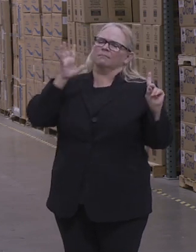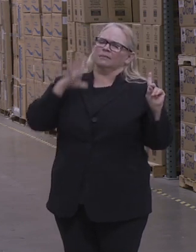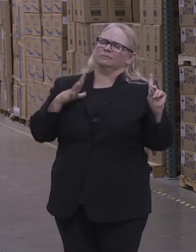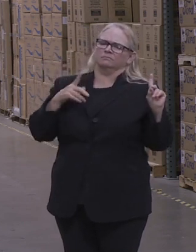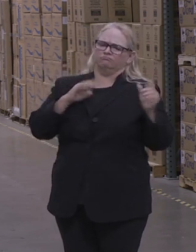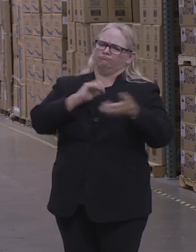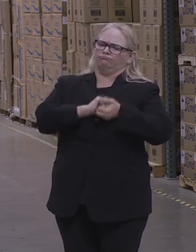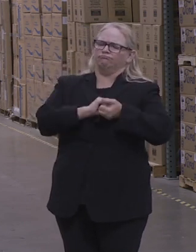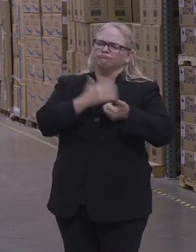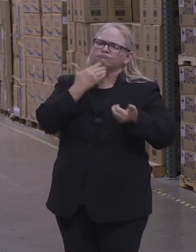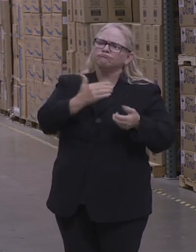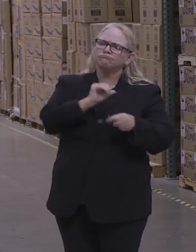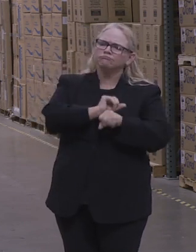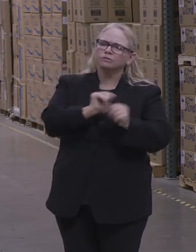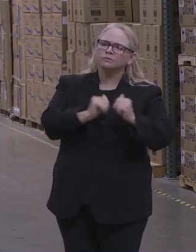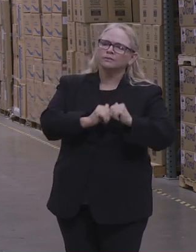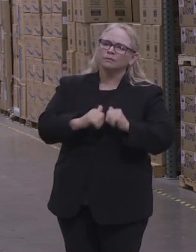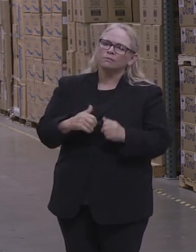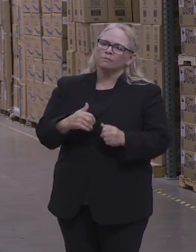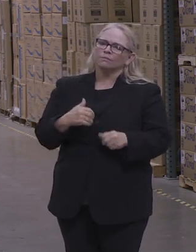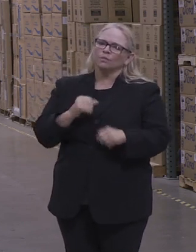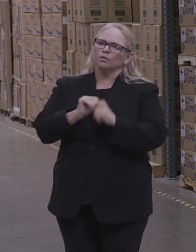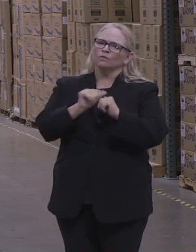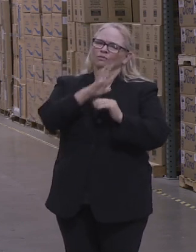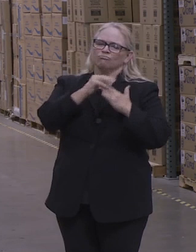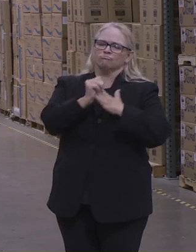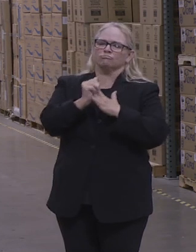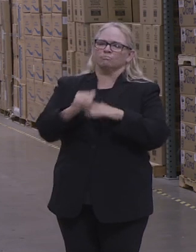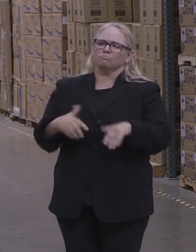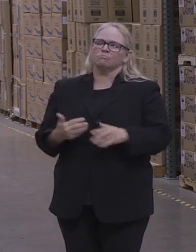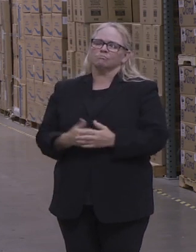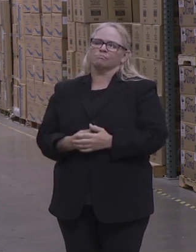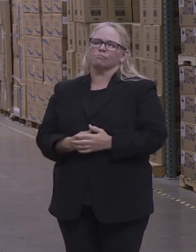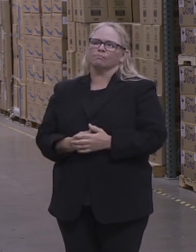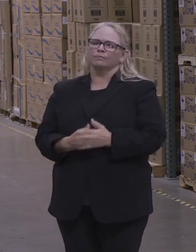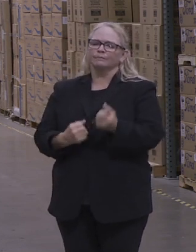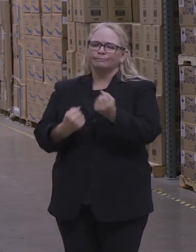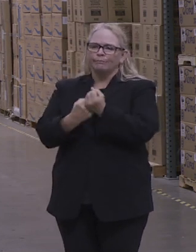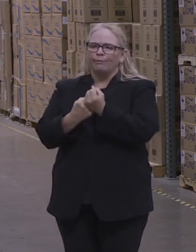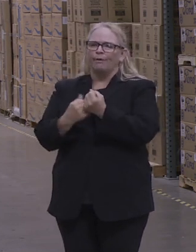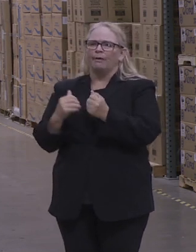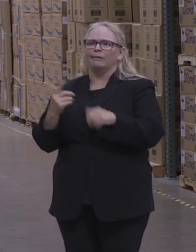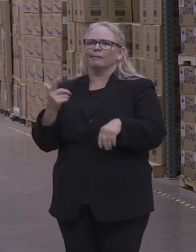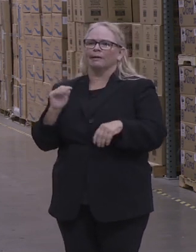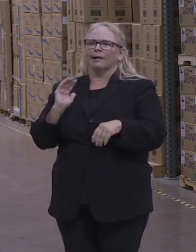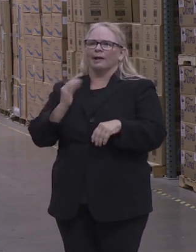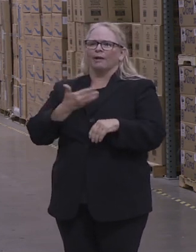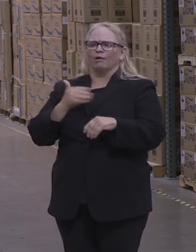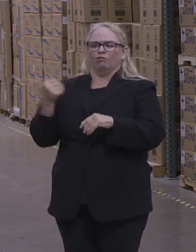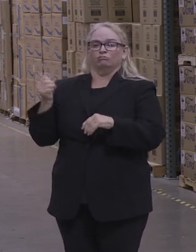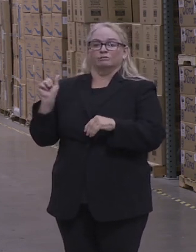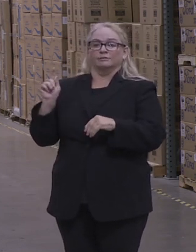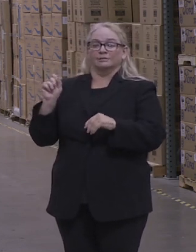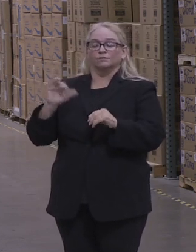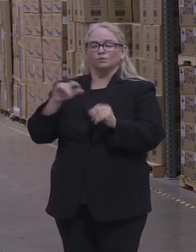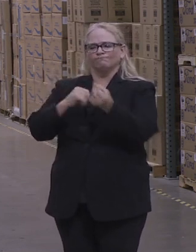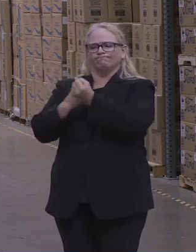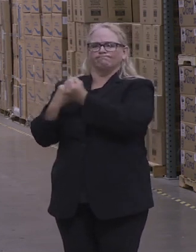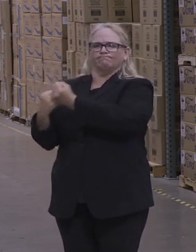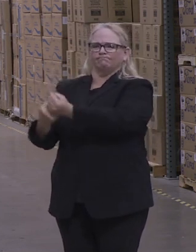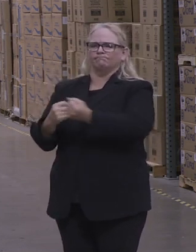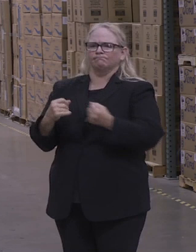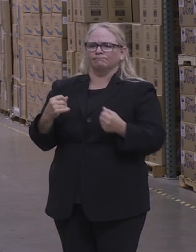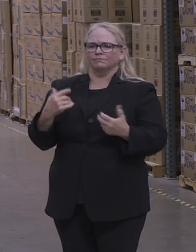extraordinary regional leadership, and Bob Fenton helping also support our partners in other states. So I guess it's a point of